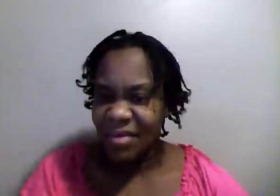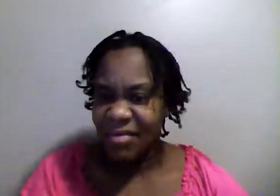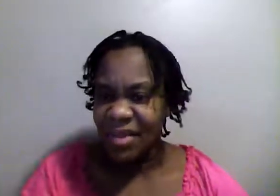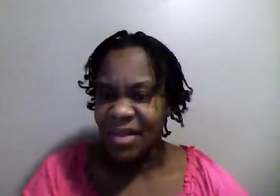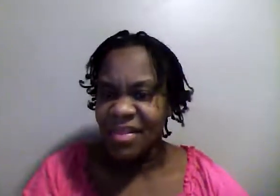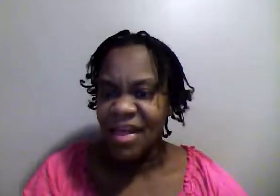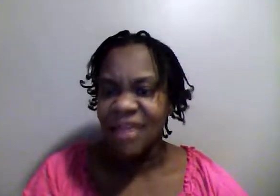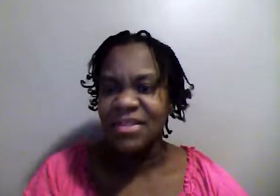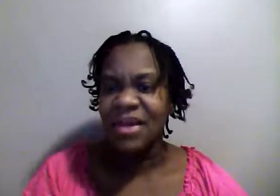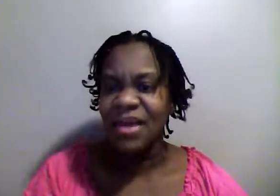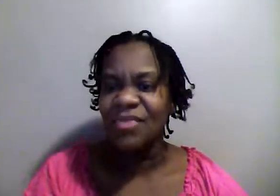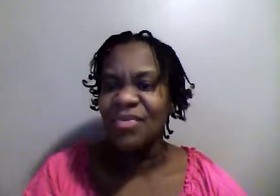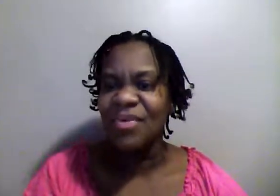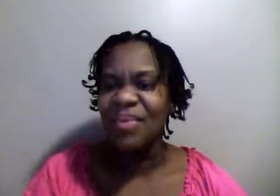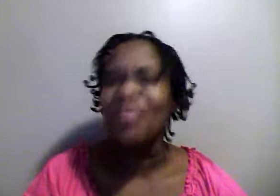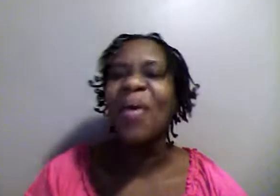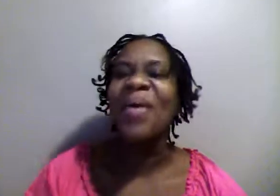Well, that I do know. Okay.